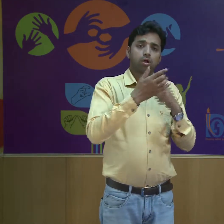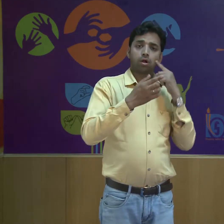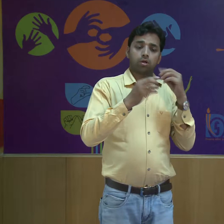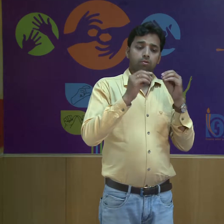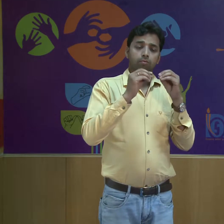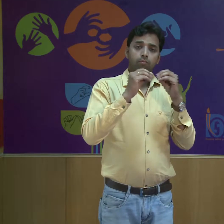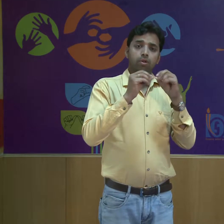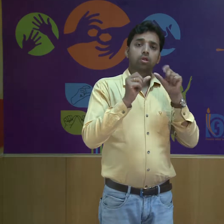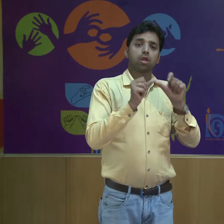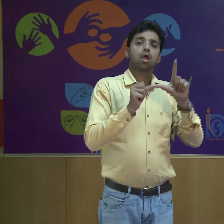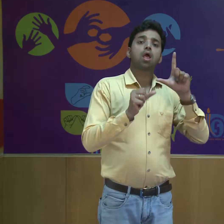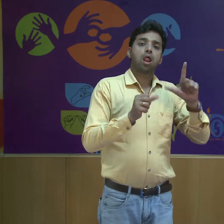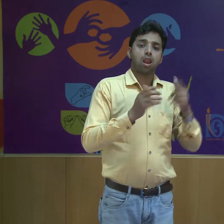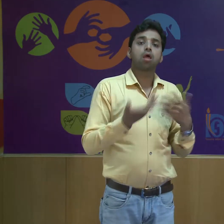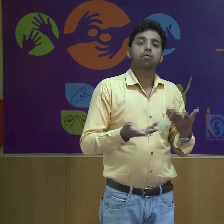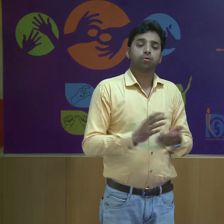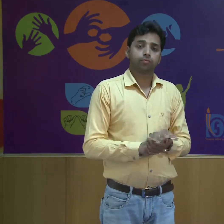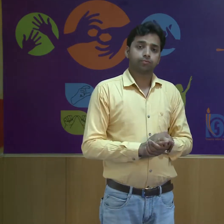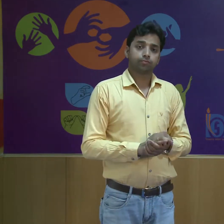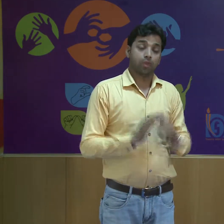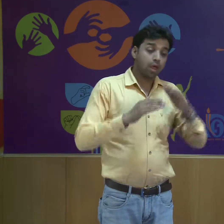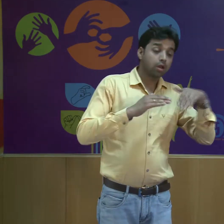and how they differ from other people of India.